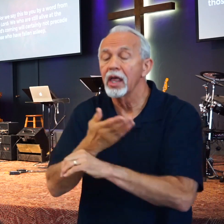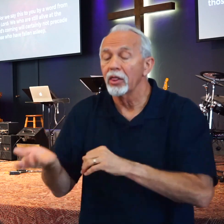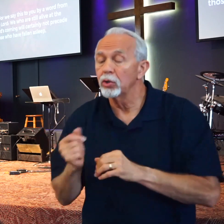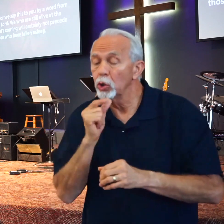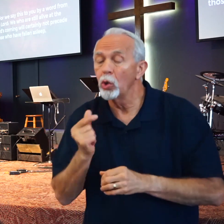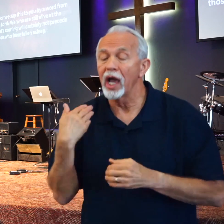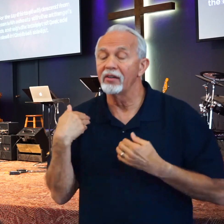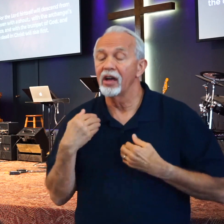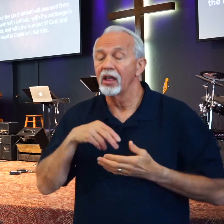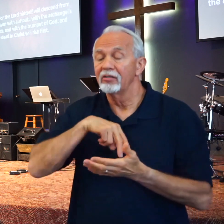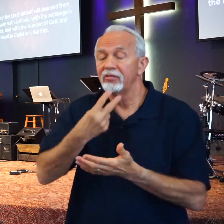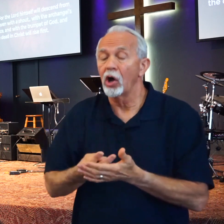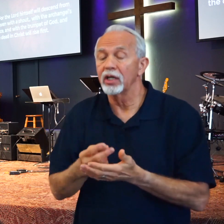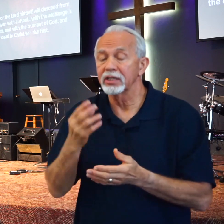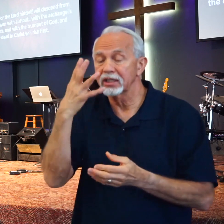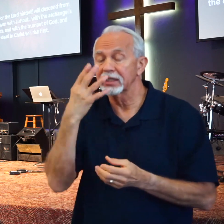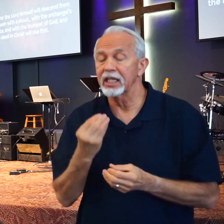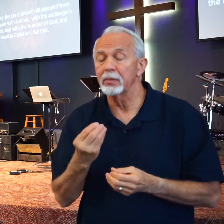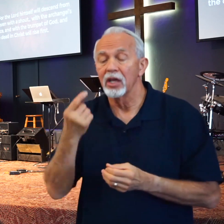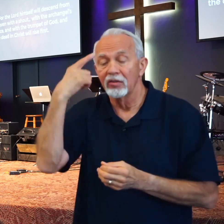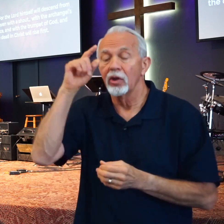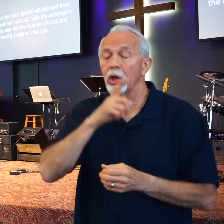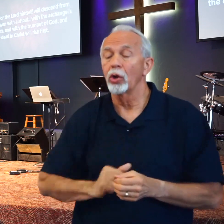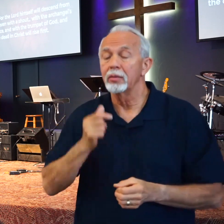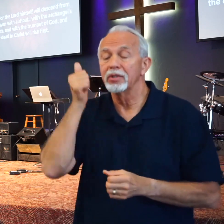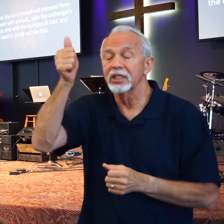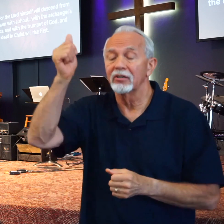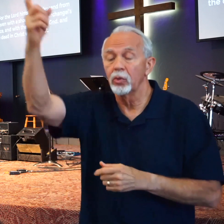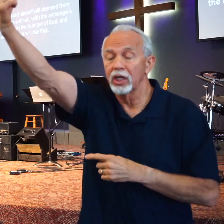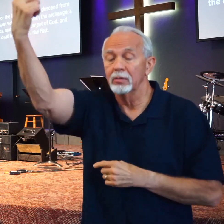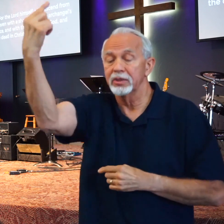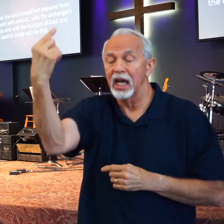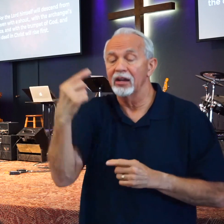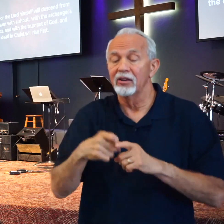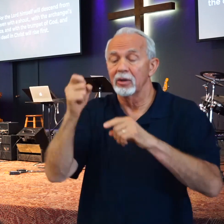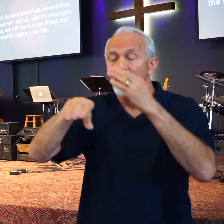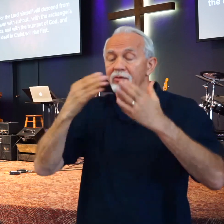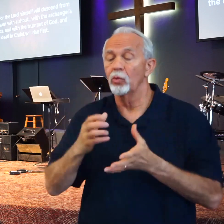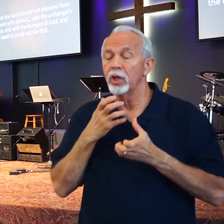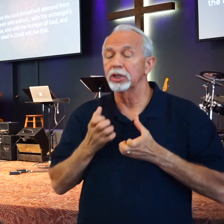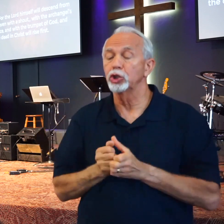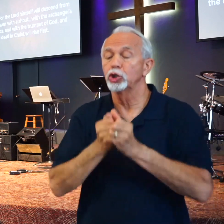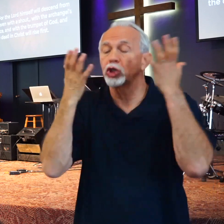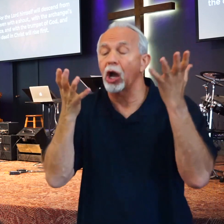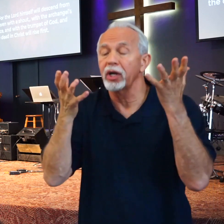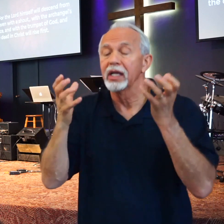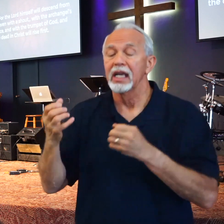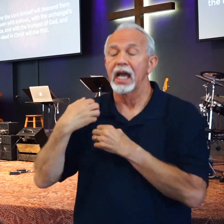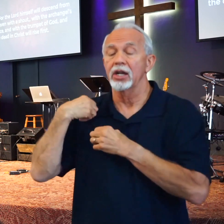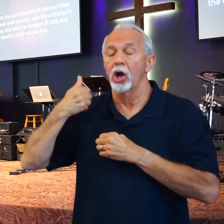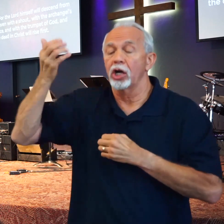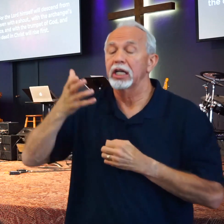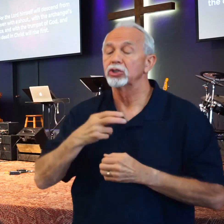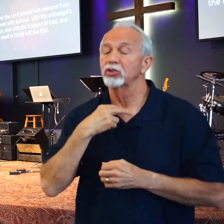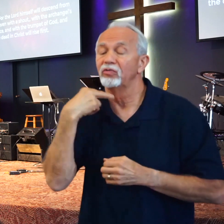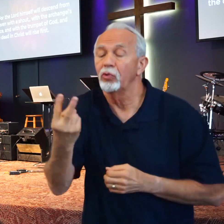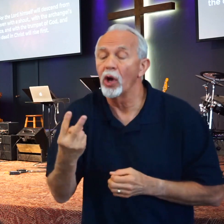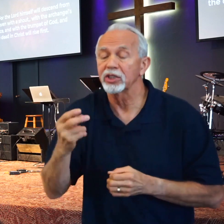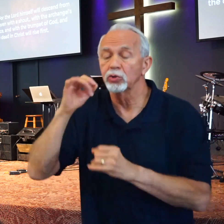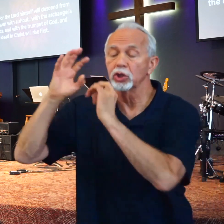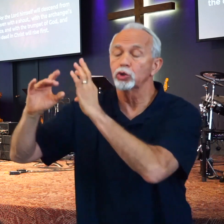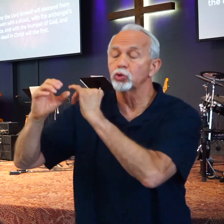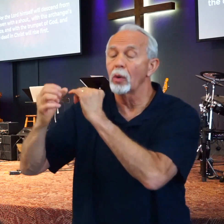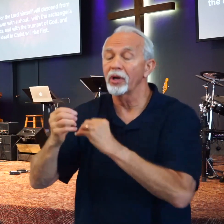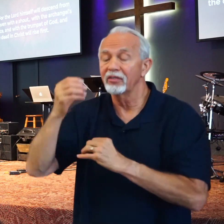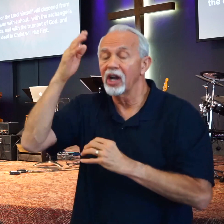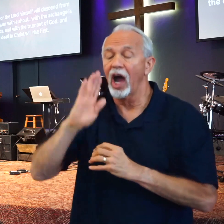asleep. For the Lord himself will descend from heaven with a shout, with the archangel's voice, and with the trumpet of